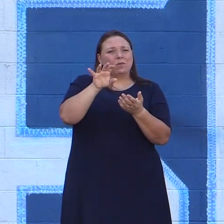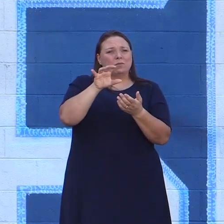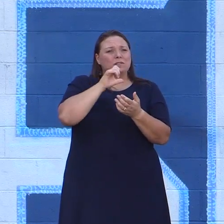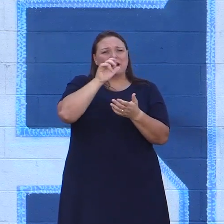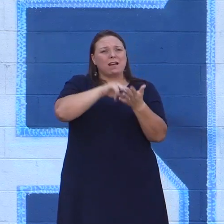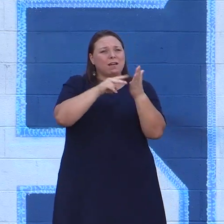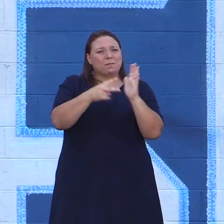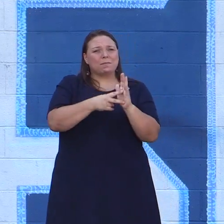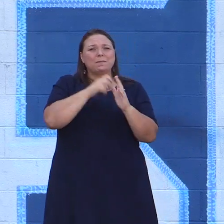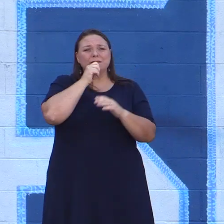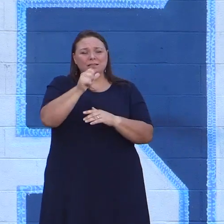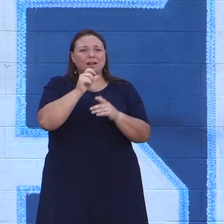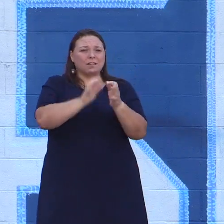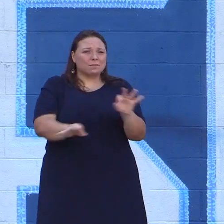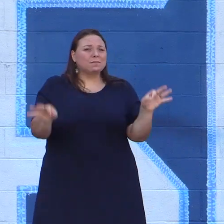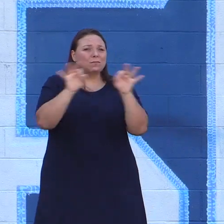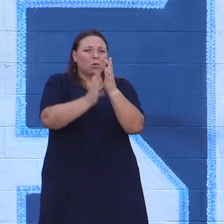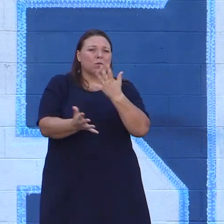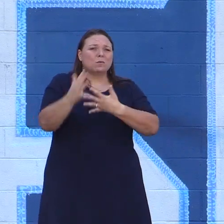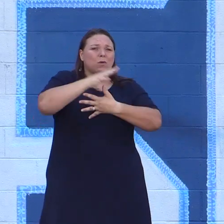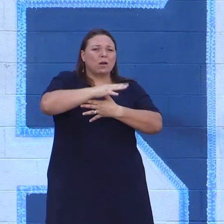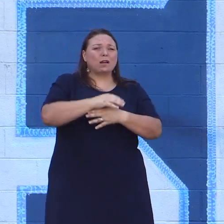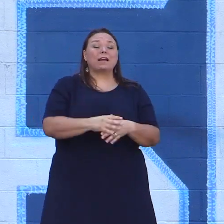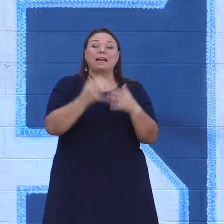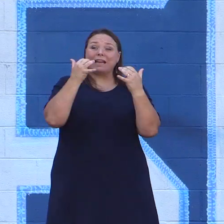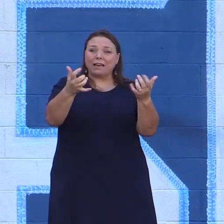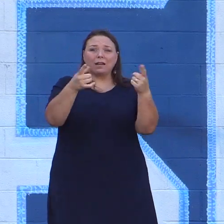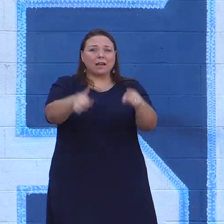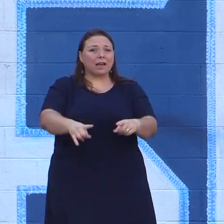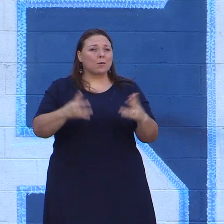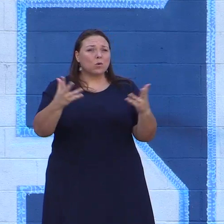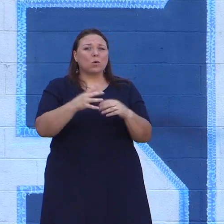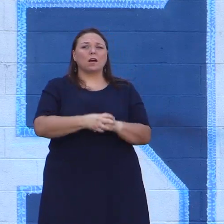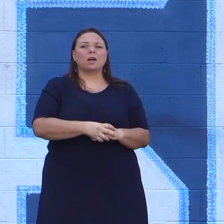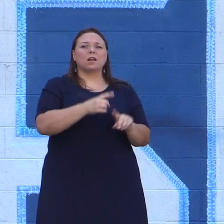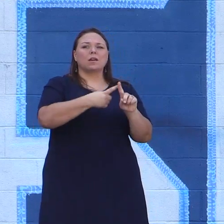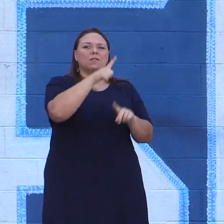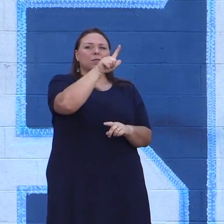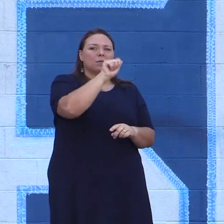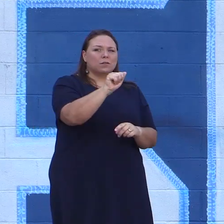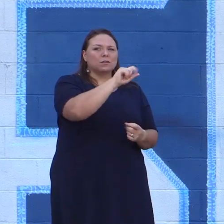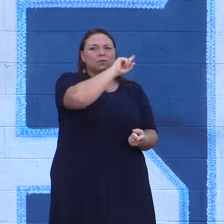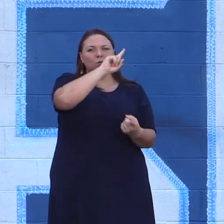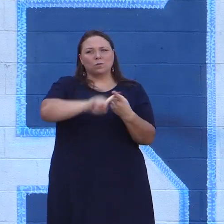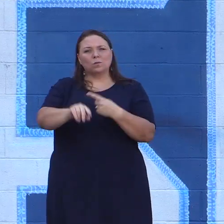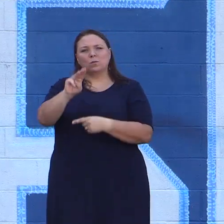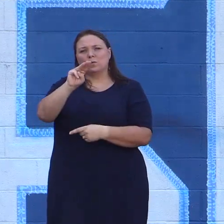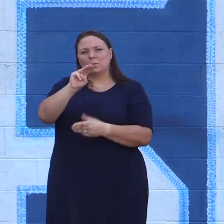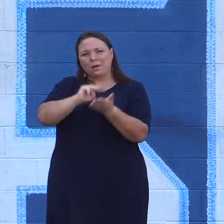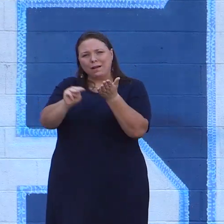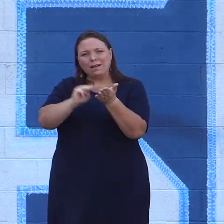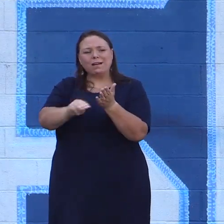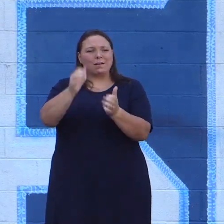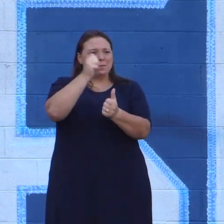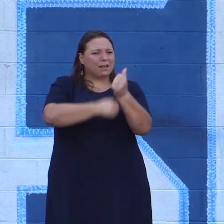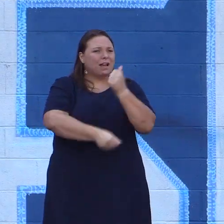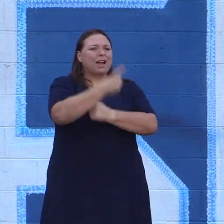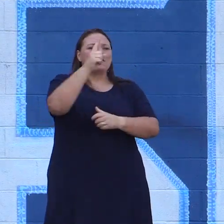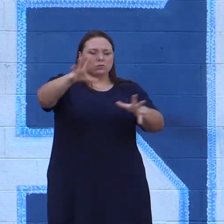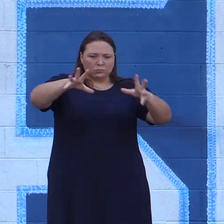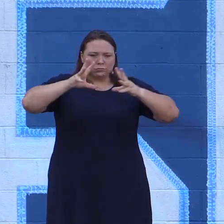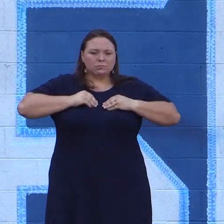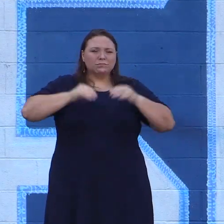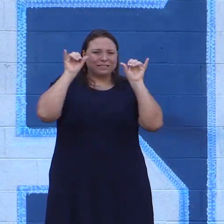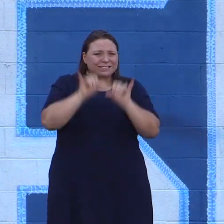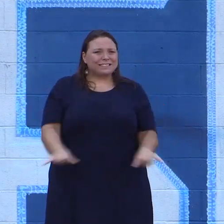a national health priority. And then let's look at what happened. From Los Angeles to Miami, everybody adopted the